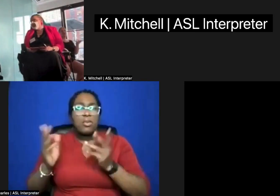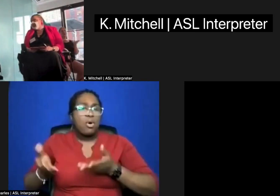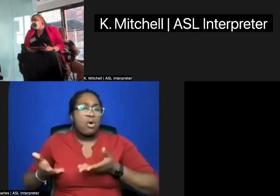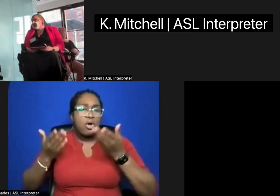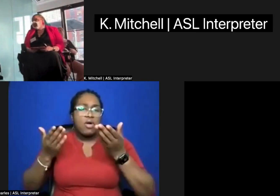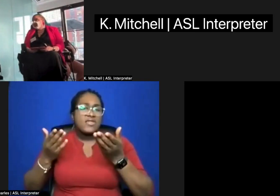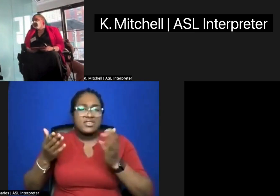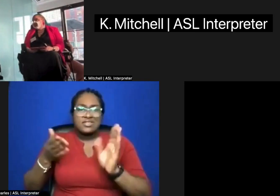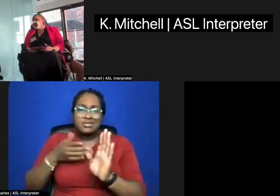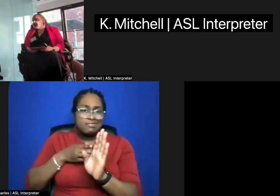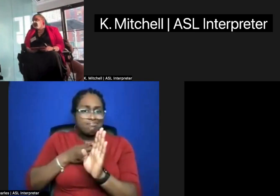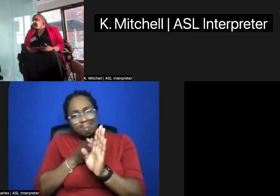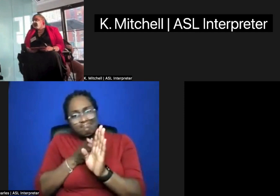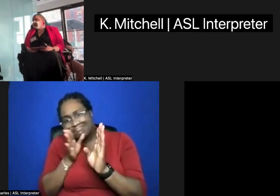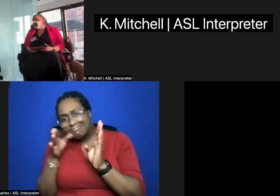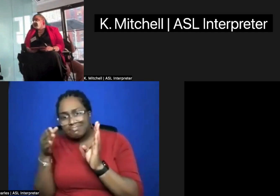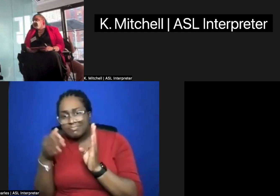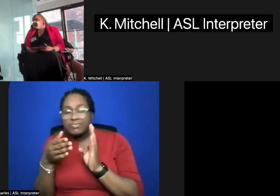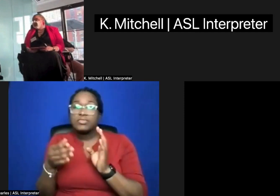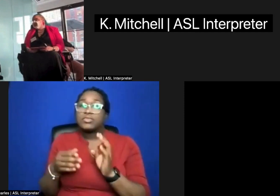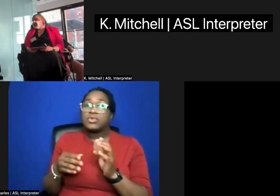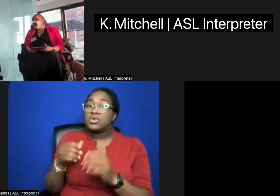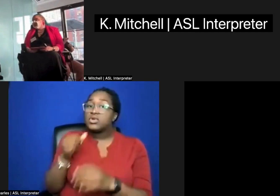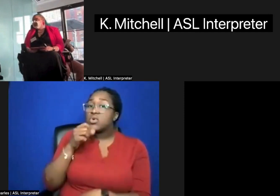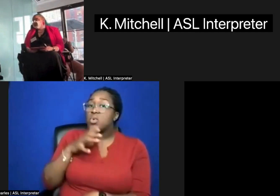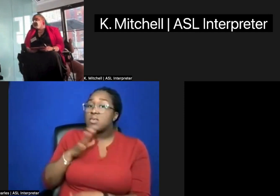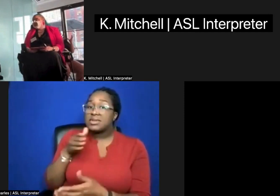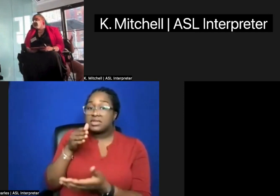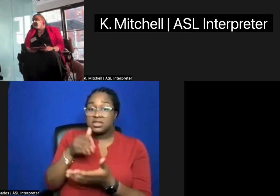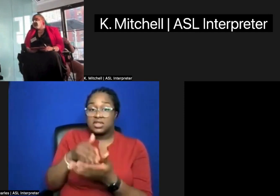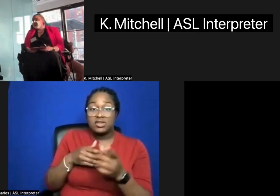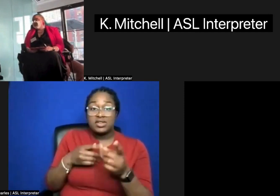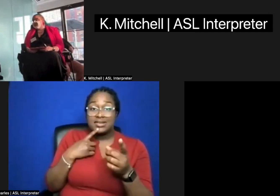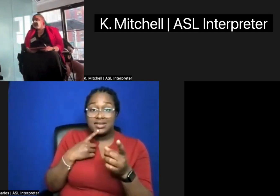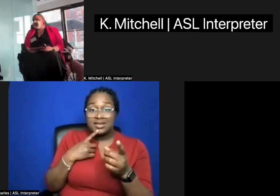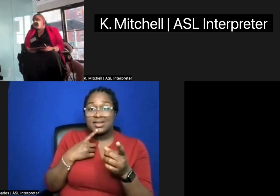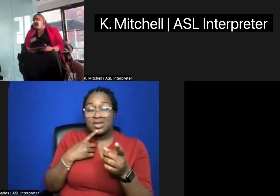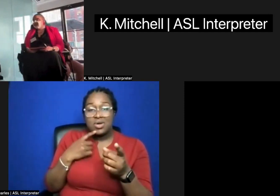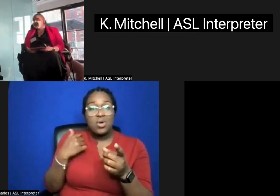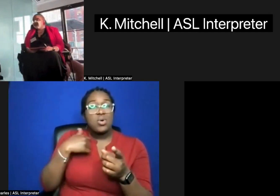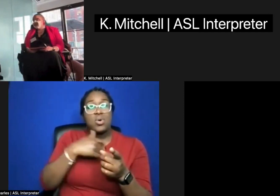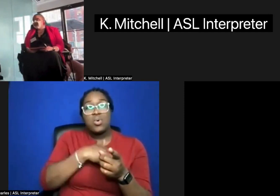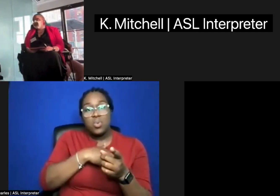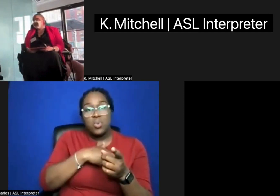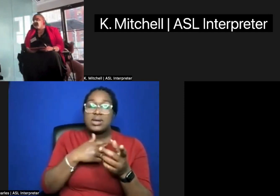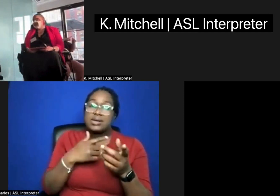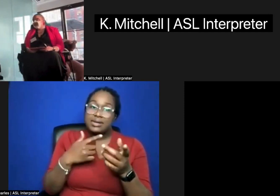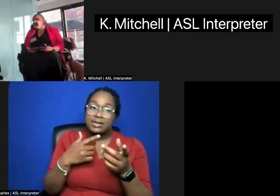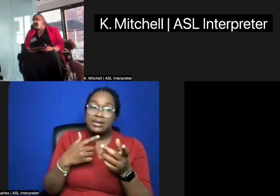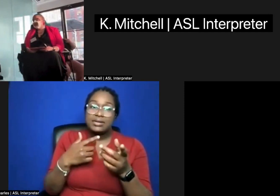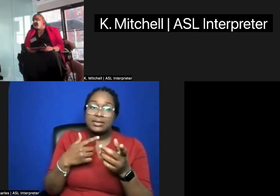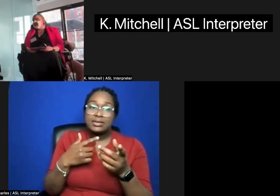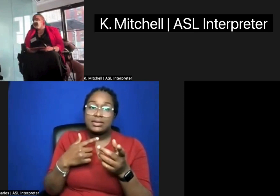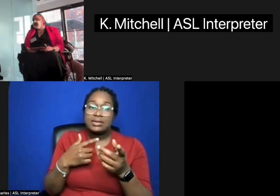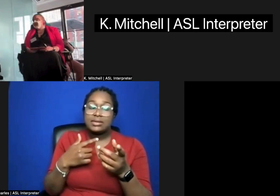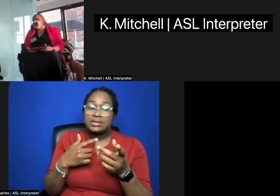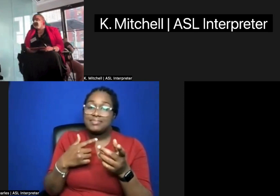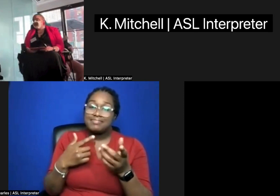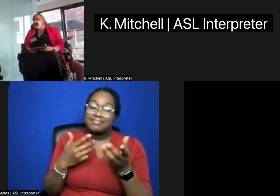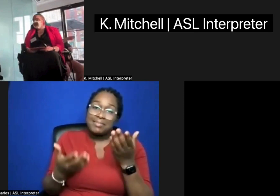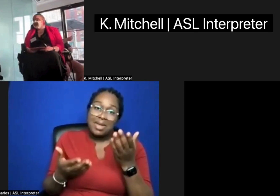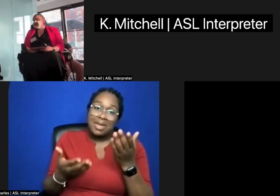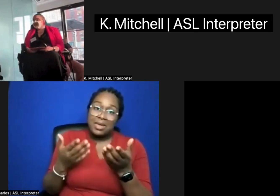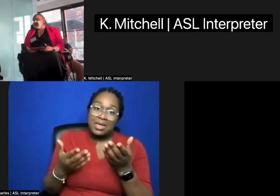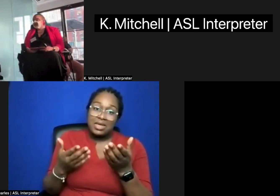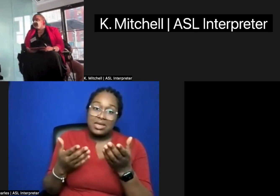in plaintiff's work, usually many offices operate on a contingency basis where you do not pay